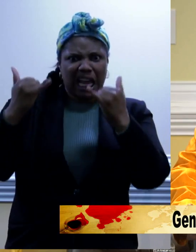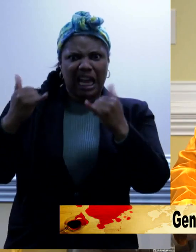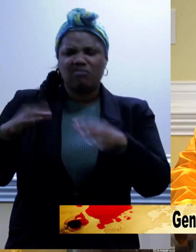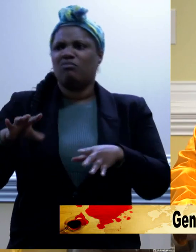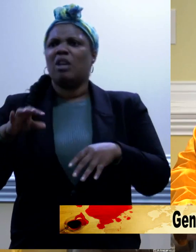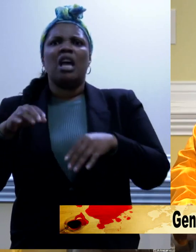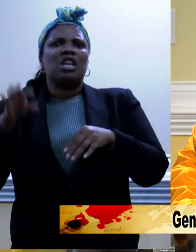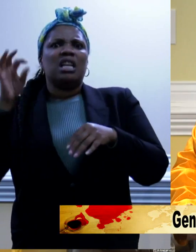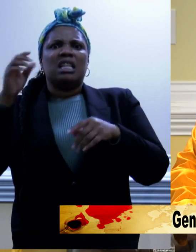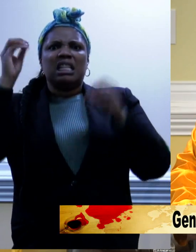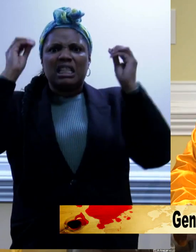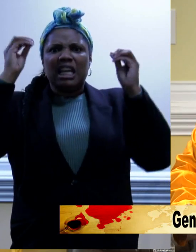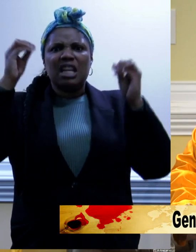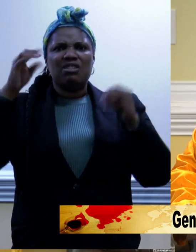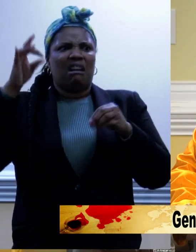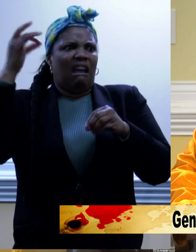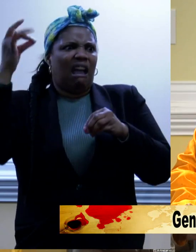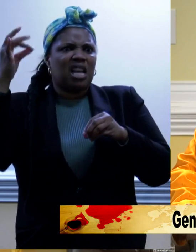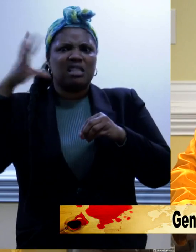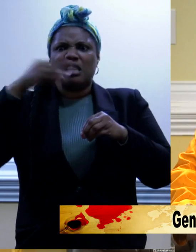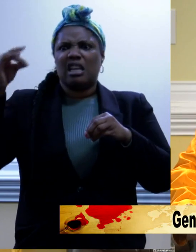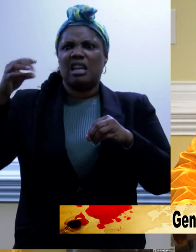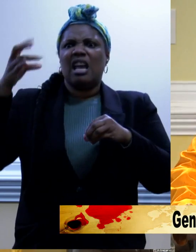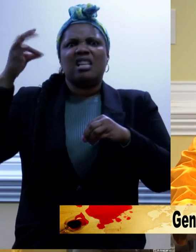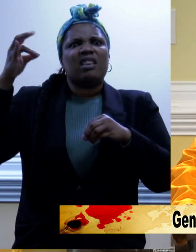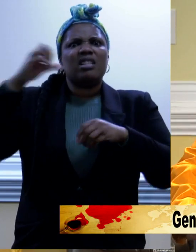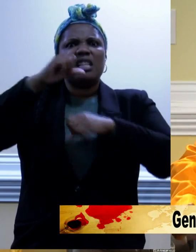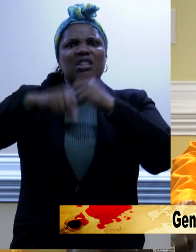preach. Preach what?